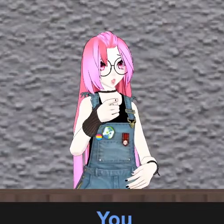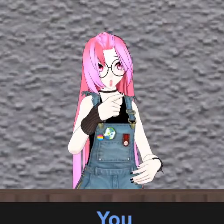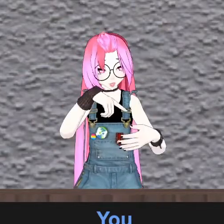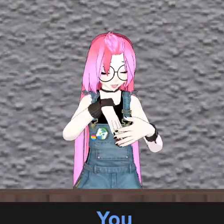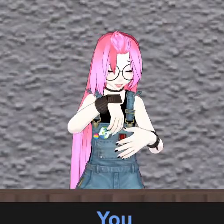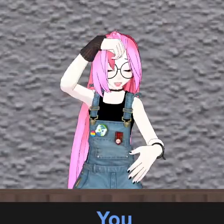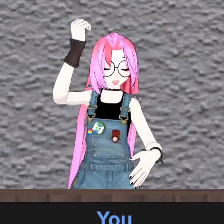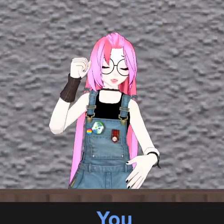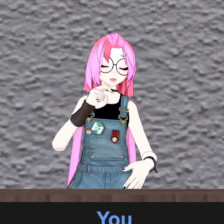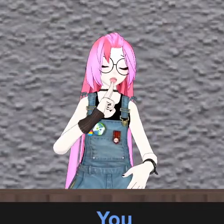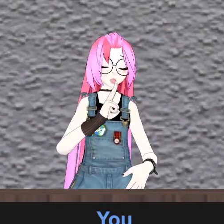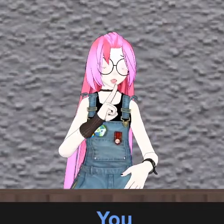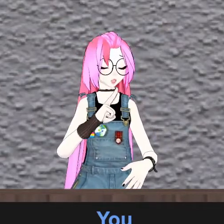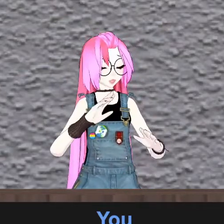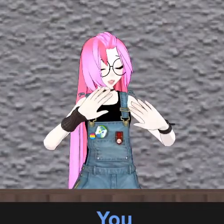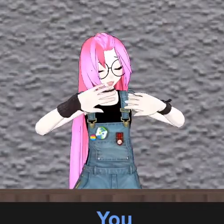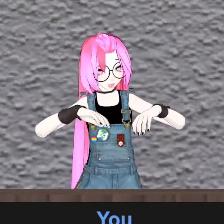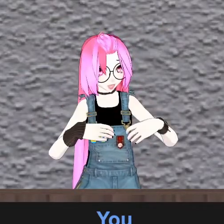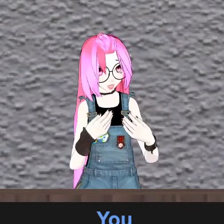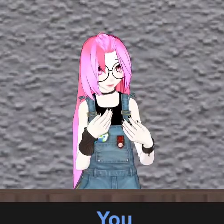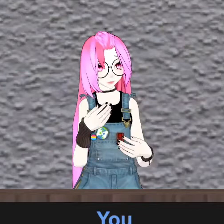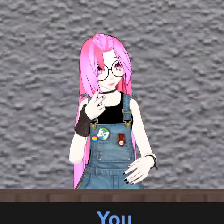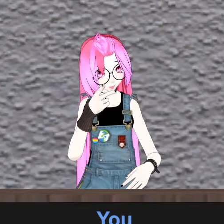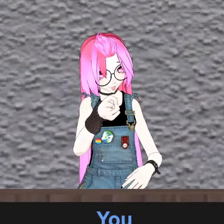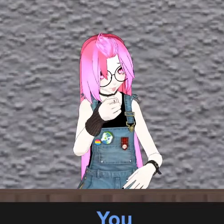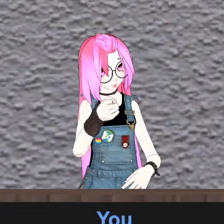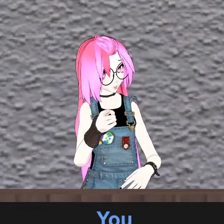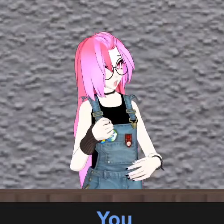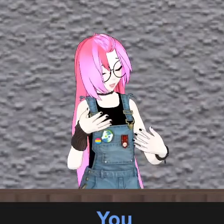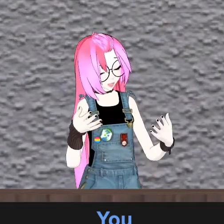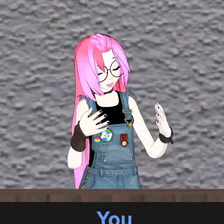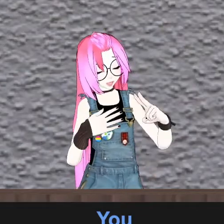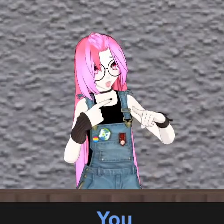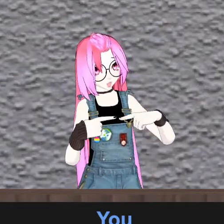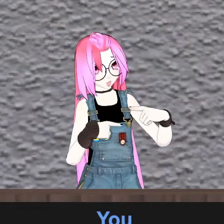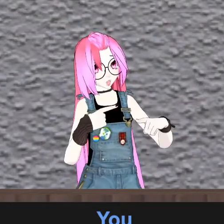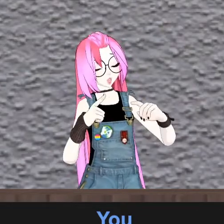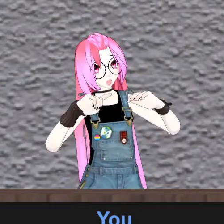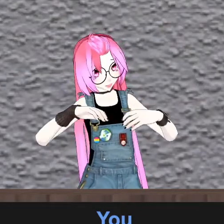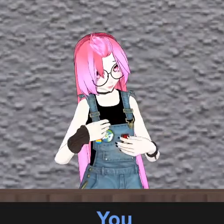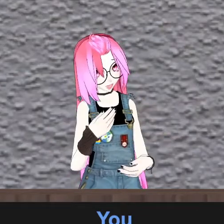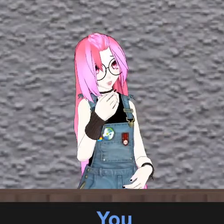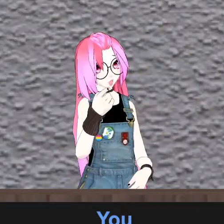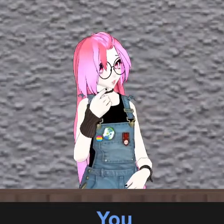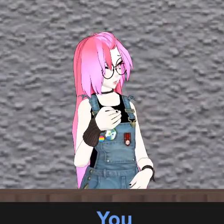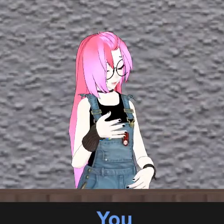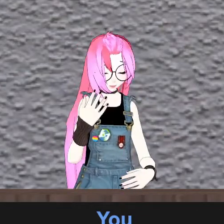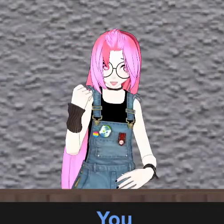we're just going to take out that R word. We're just going to say, how you? And in sign, we're going to interpret that as, how are you? Does that make